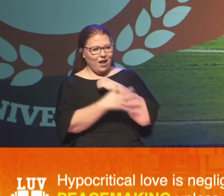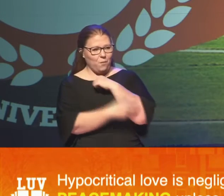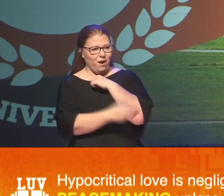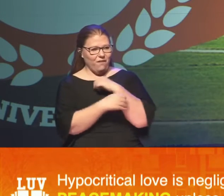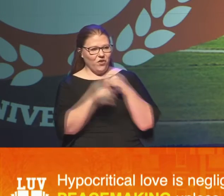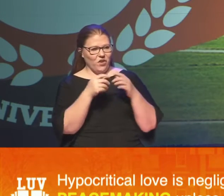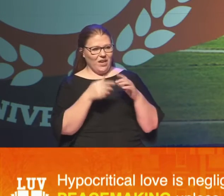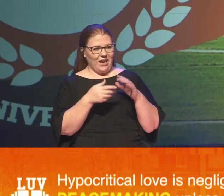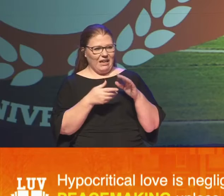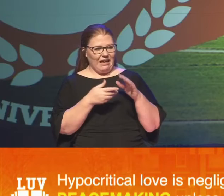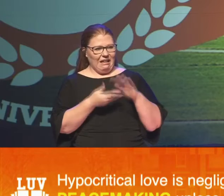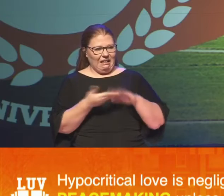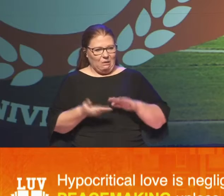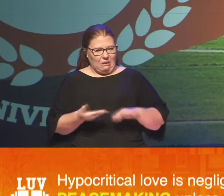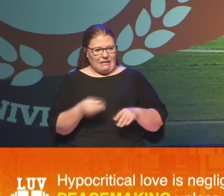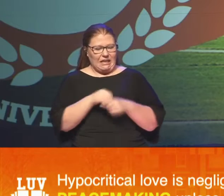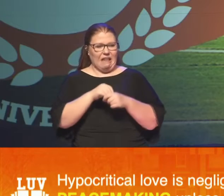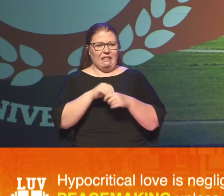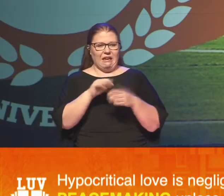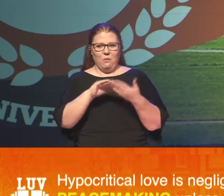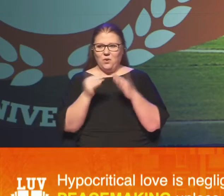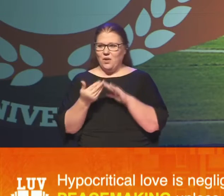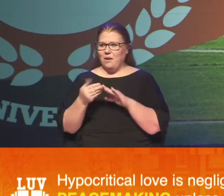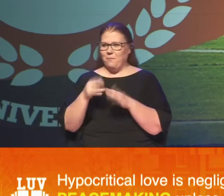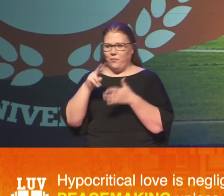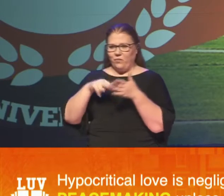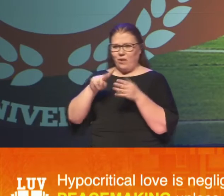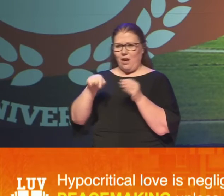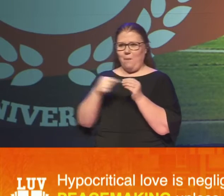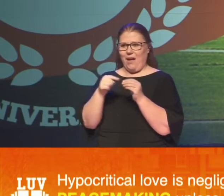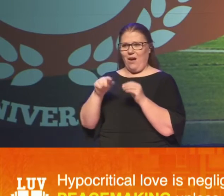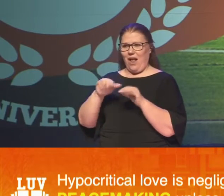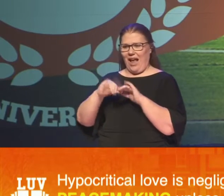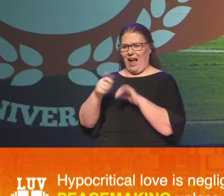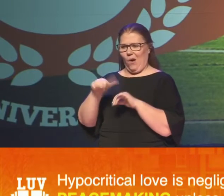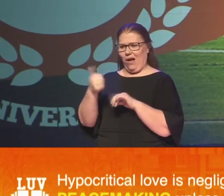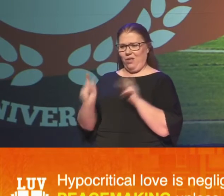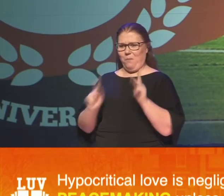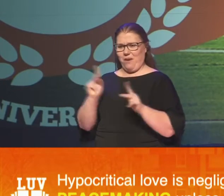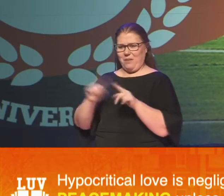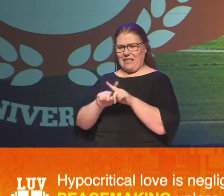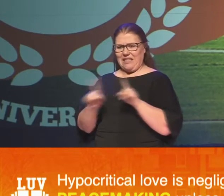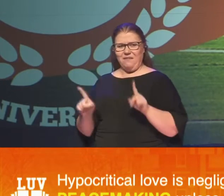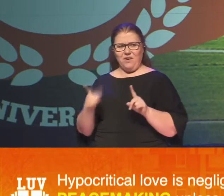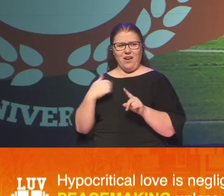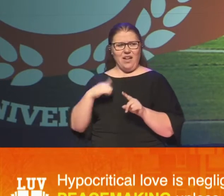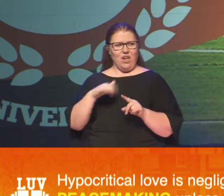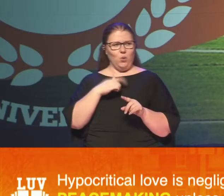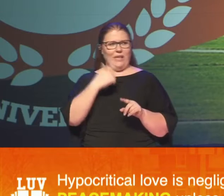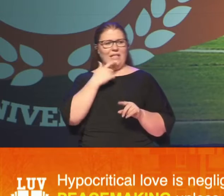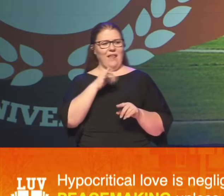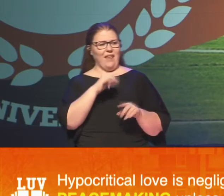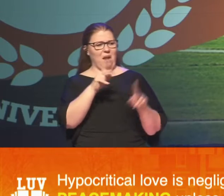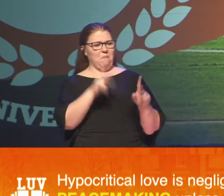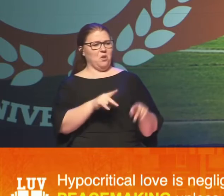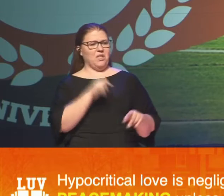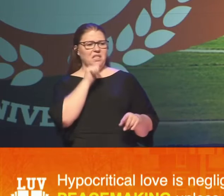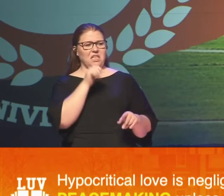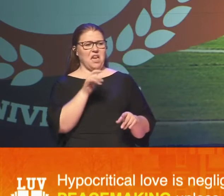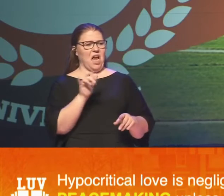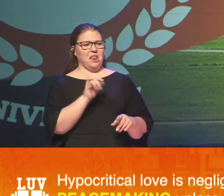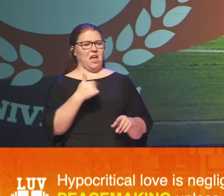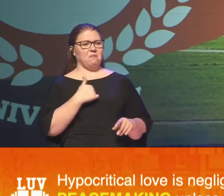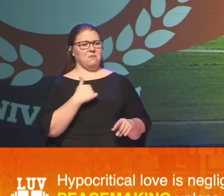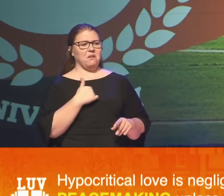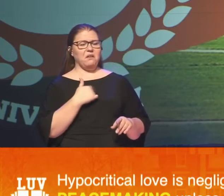in a culture, in a community? Are we reading about othering, how we look and we displace and we say, this person's not like me? Are we